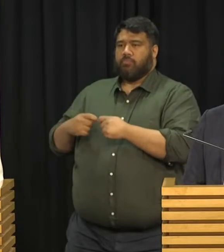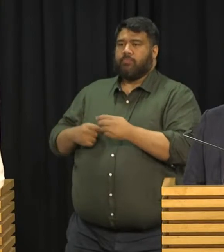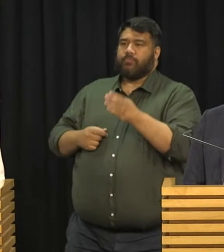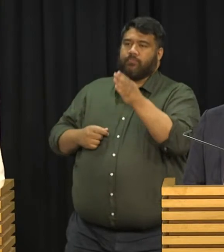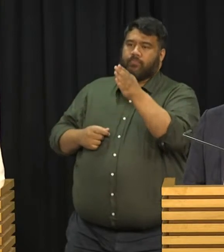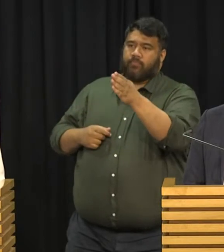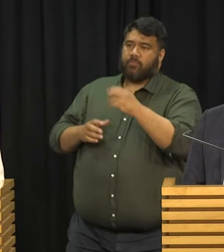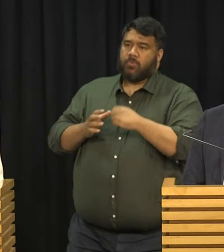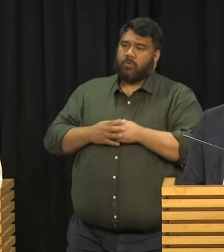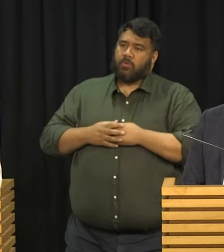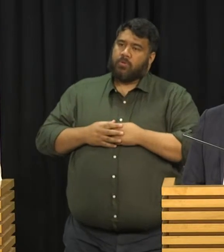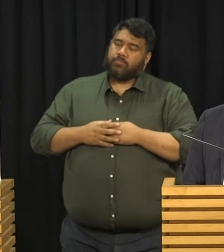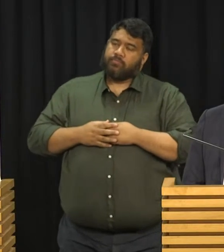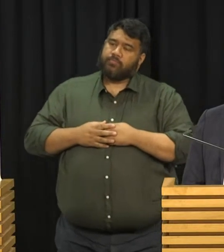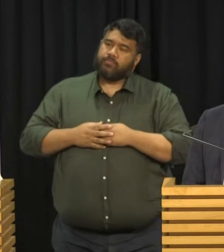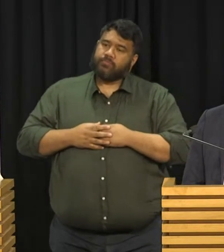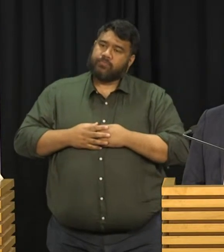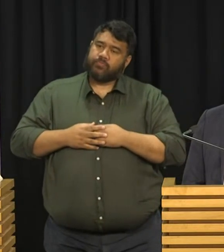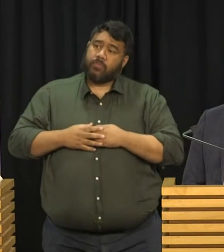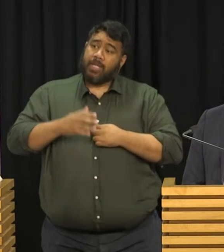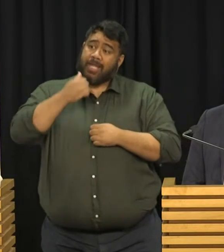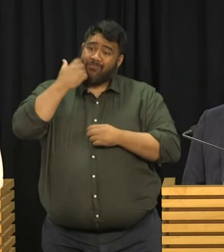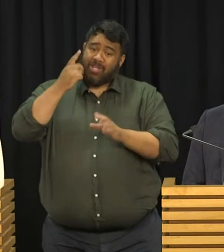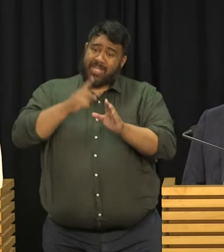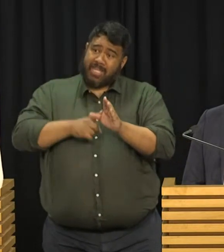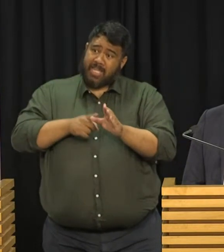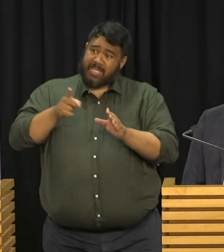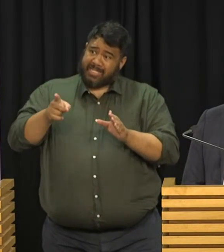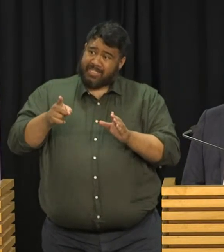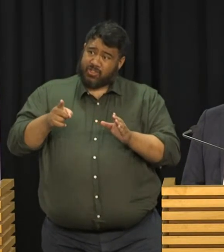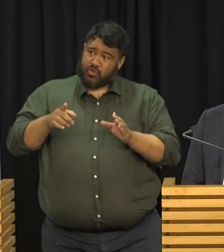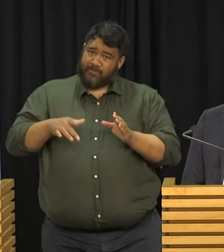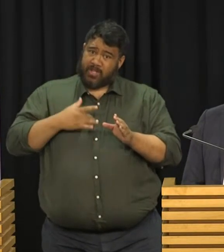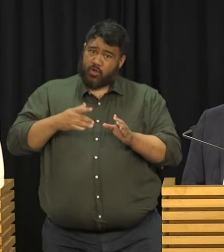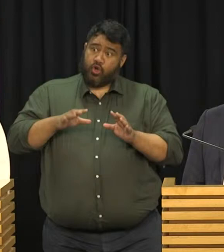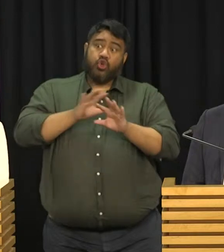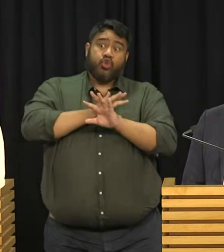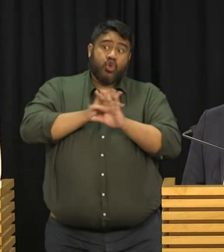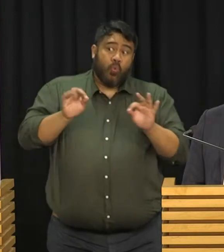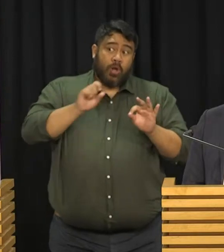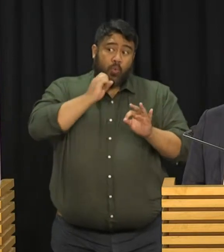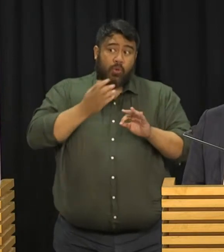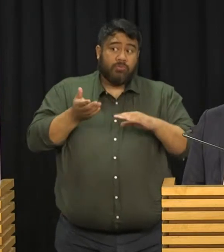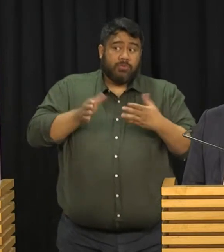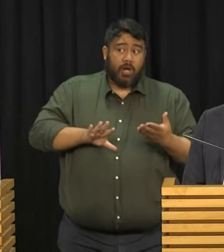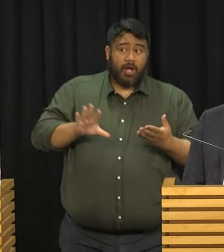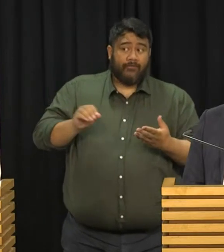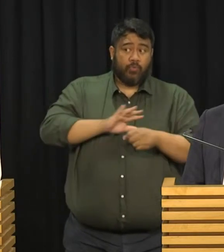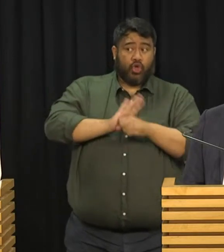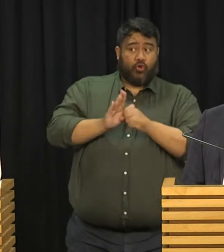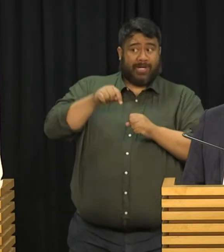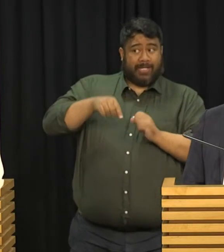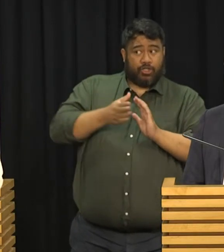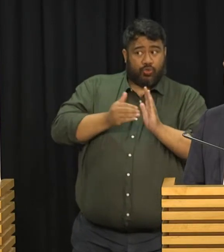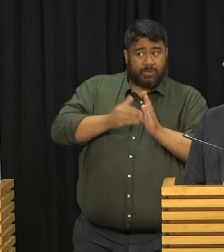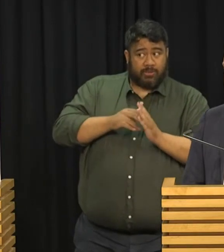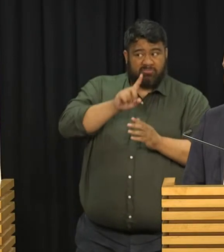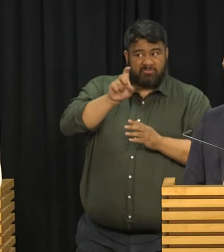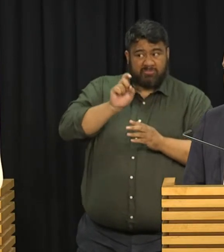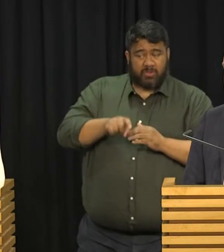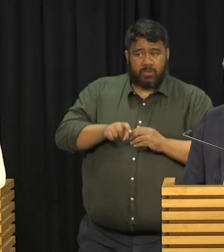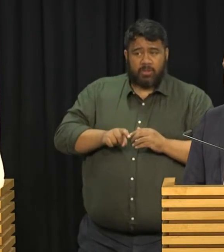people dying tragically from COVID every year? No. So no one will die? Well, look, the whole idea of having